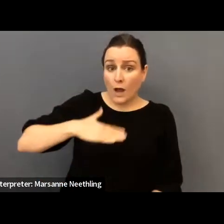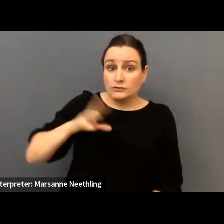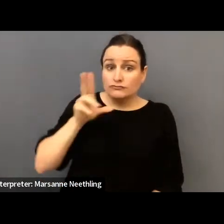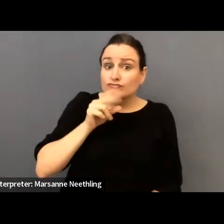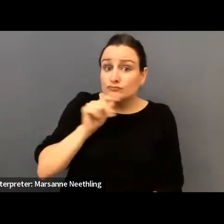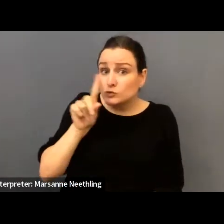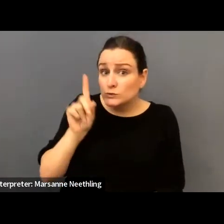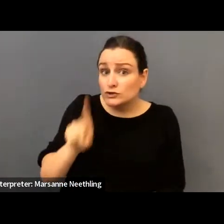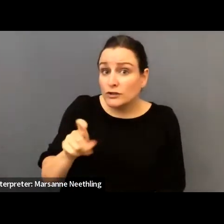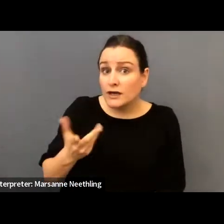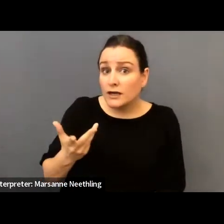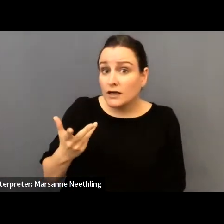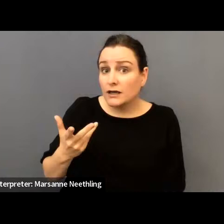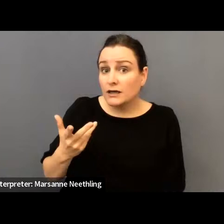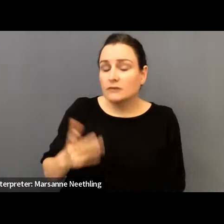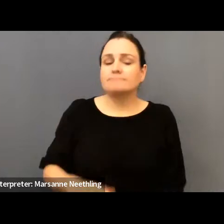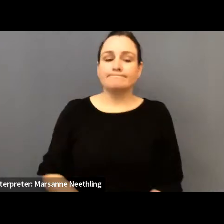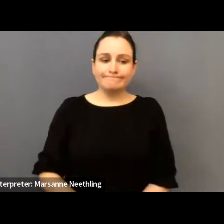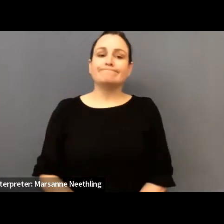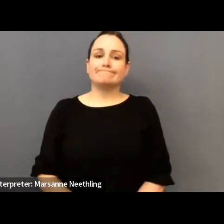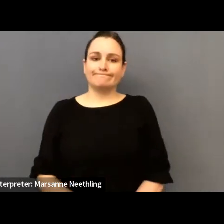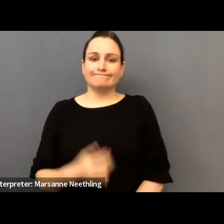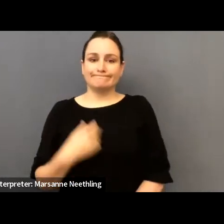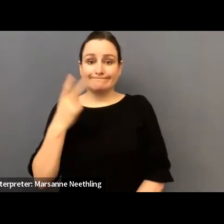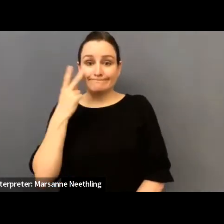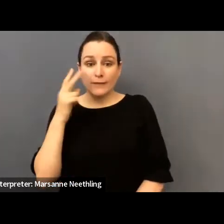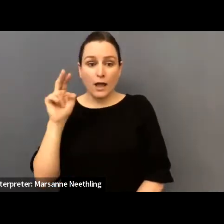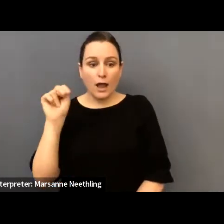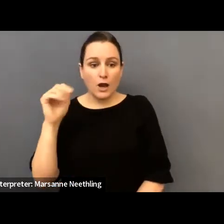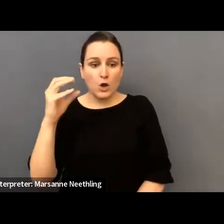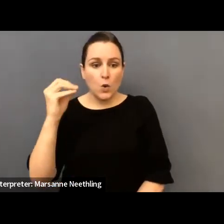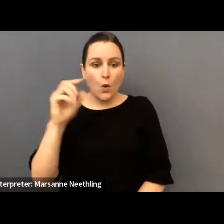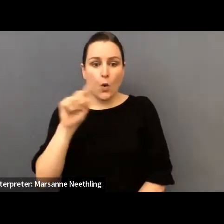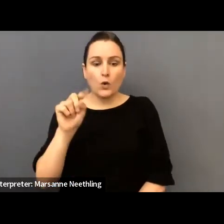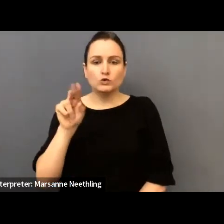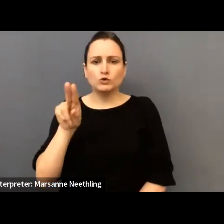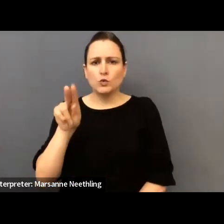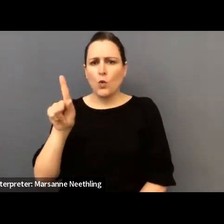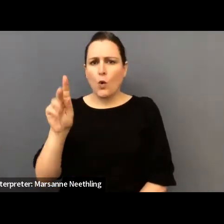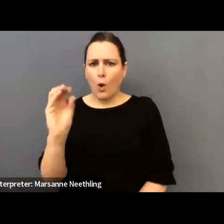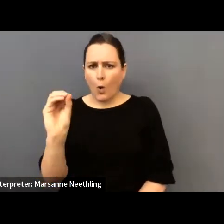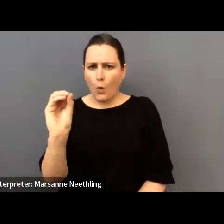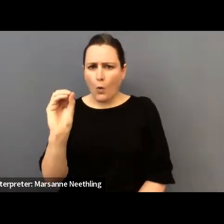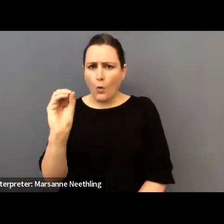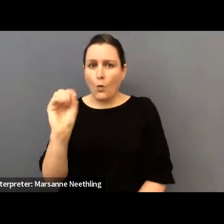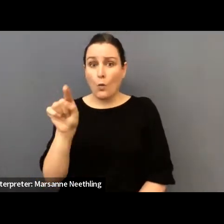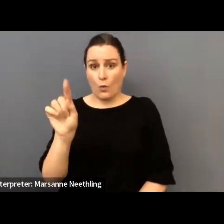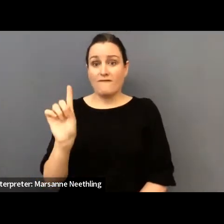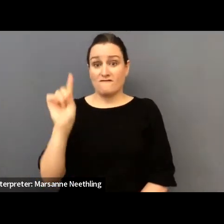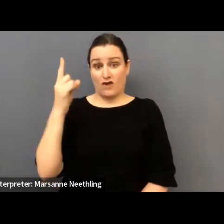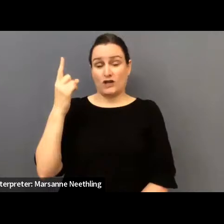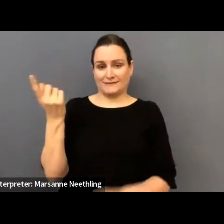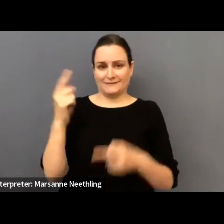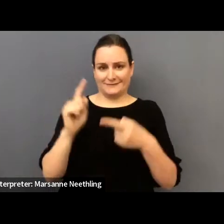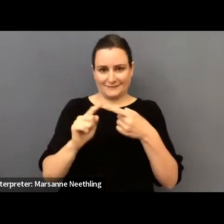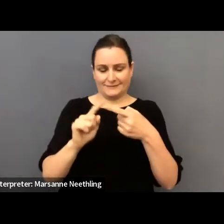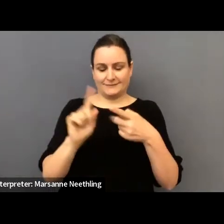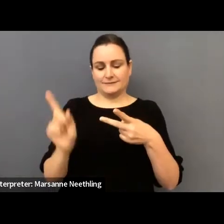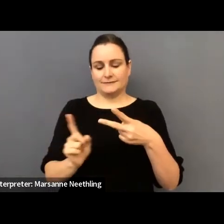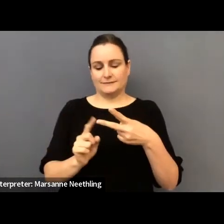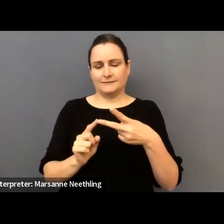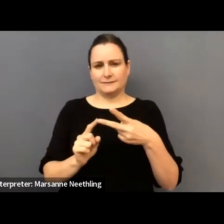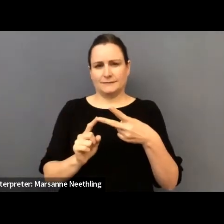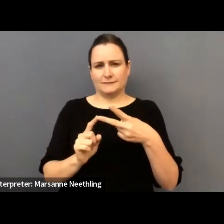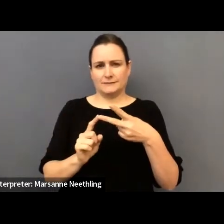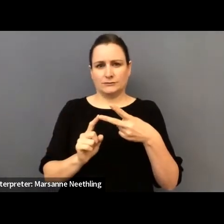Hi, Neville. Yes. Nozuku Langa had her hand up. If she can go first. And then there's